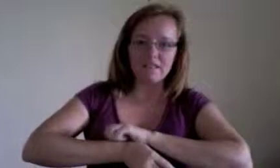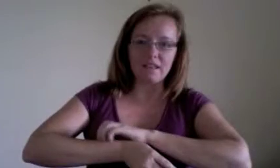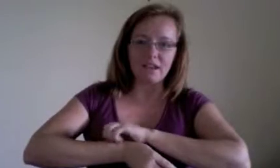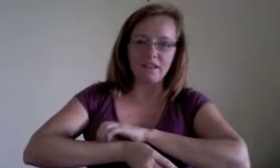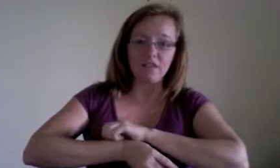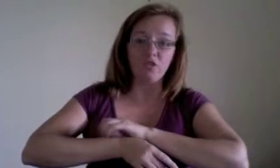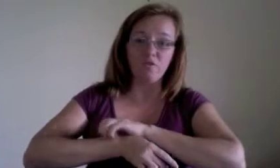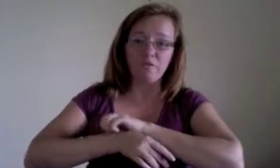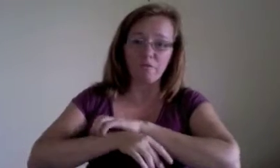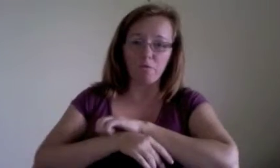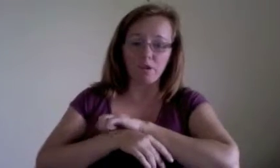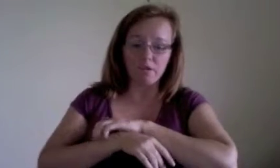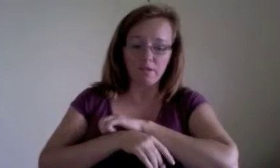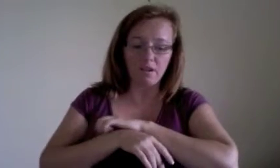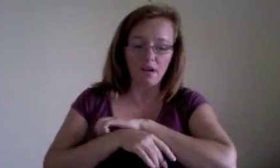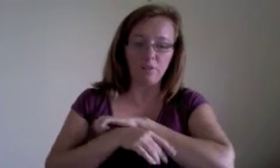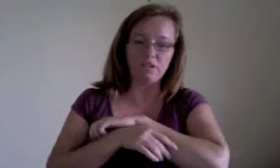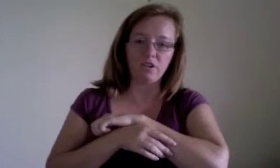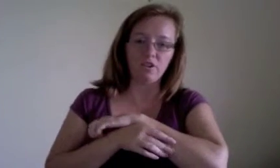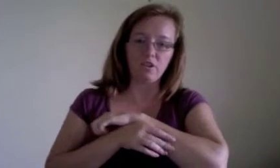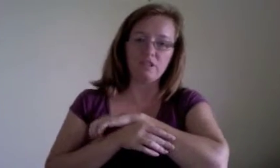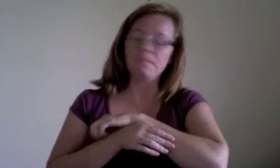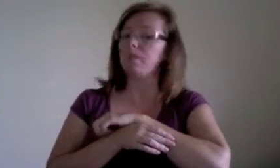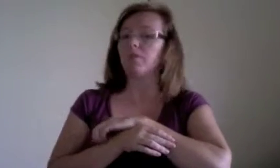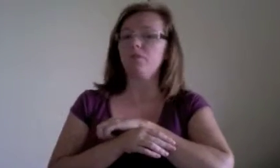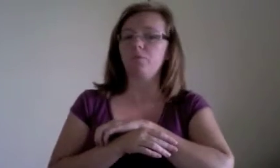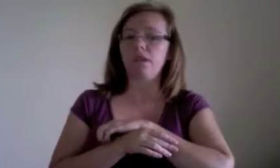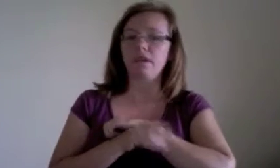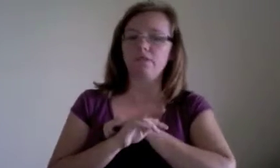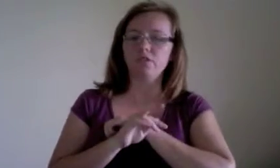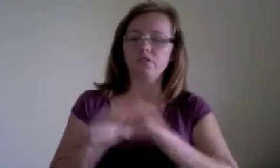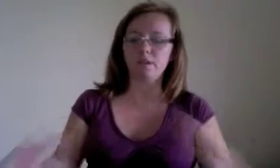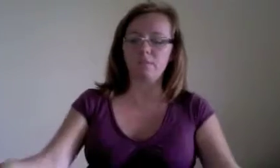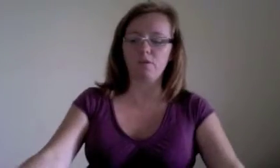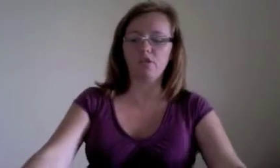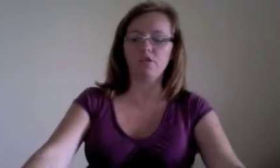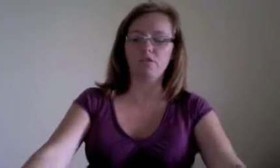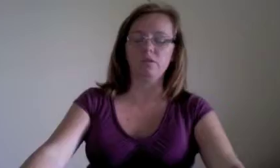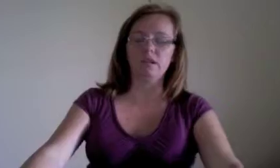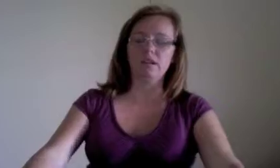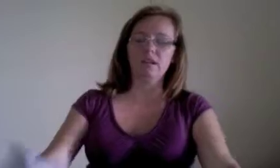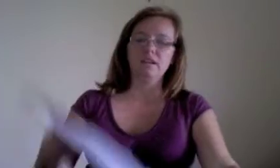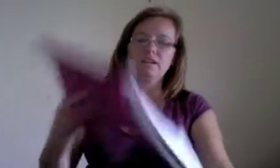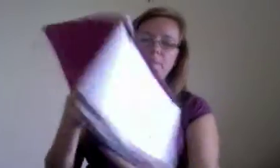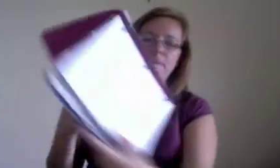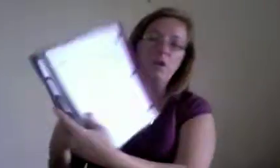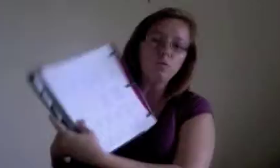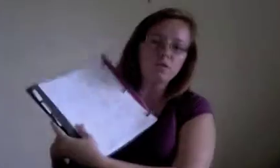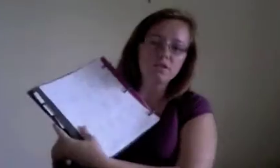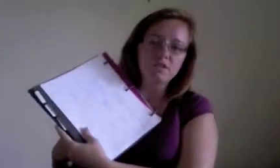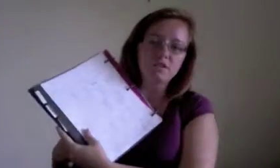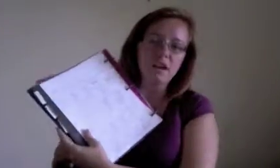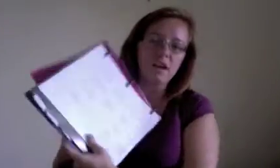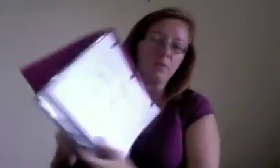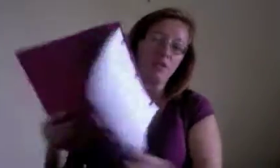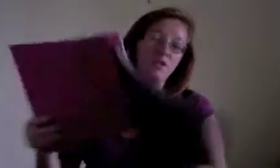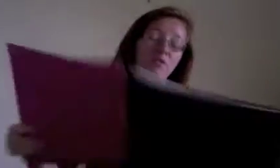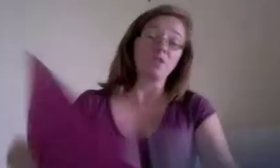is the Unit 4. We started on September the 21st. I'm going to take my notes and I'm going to try